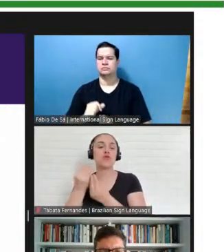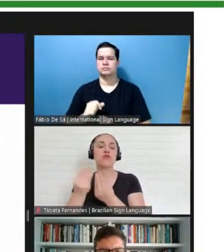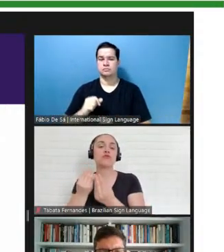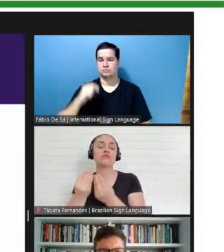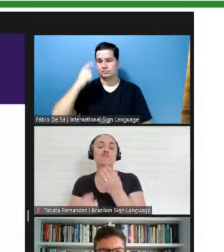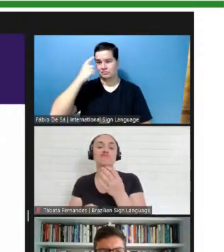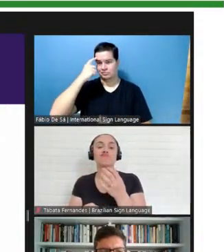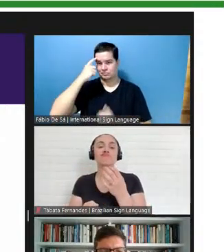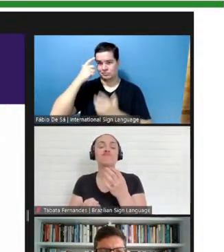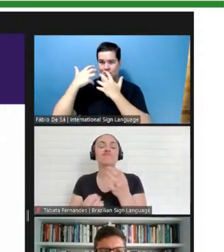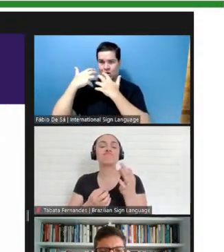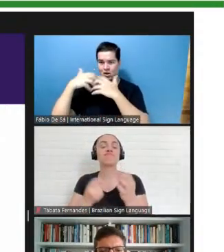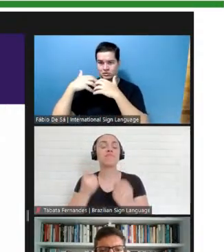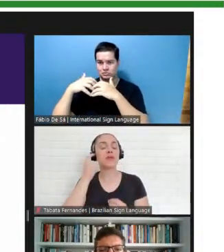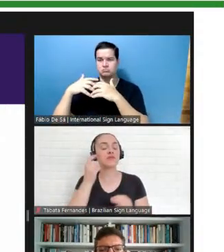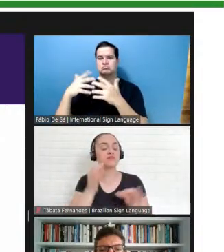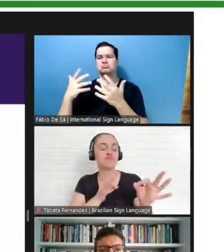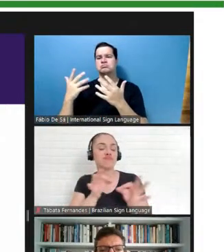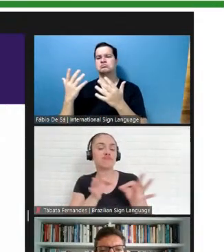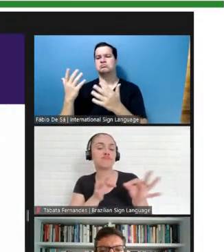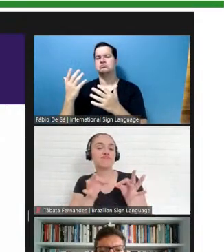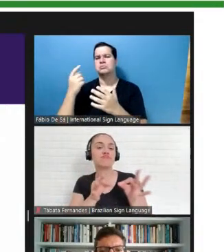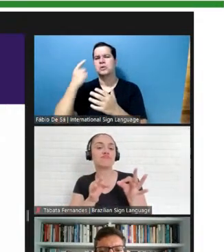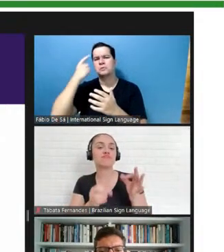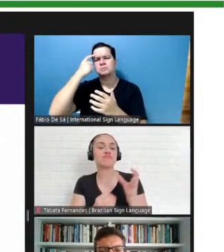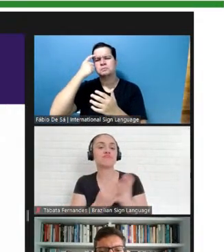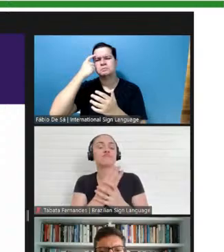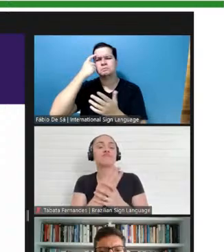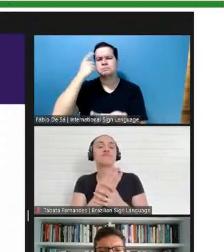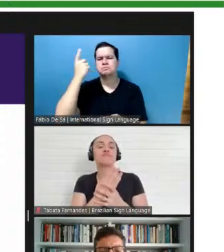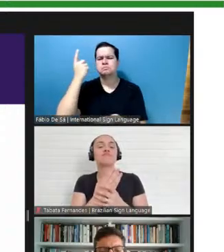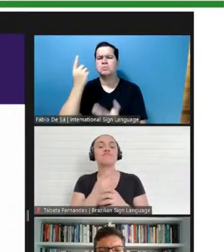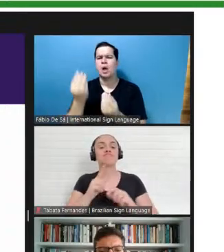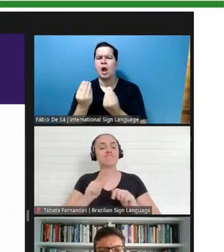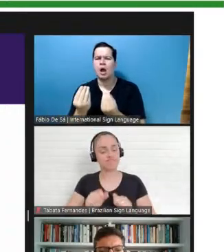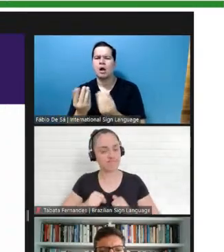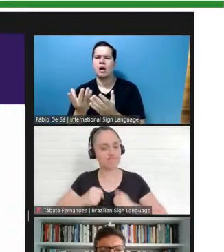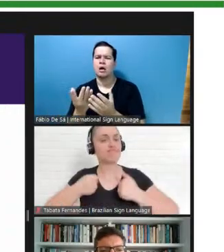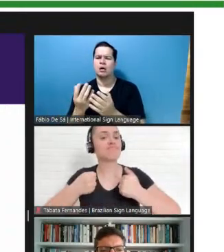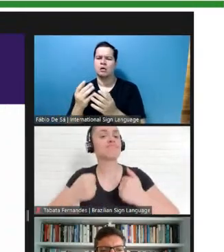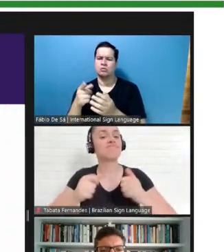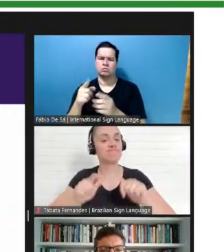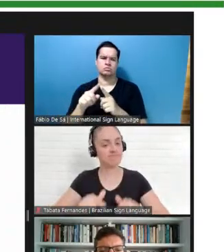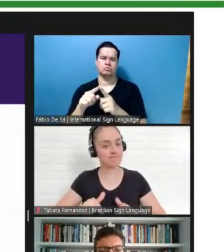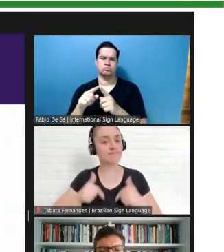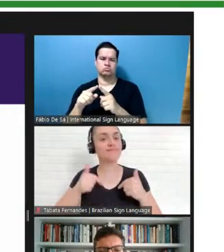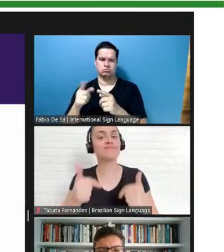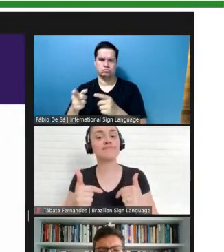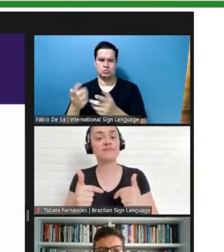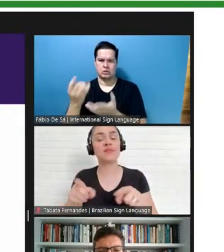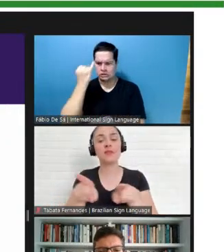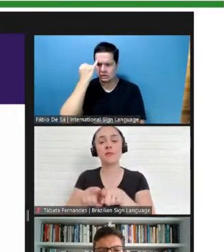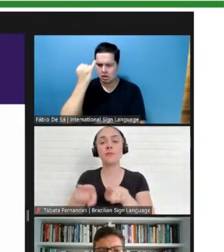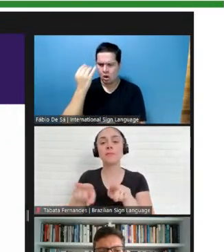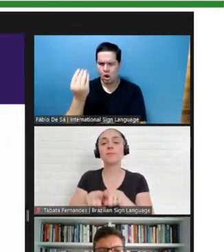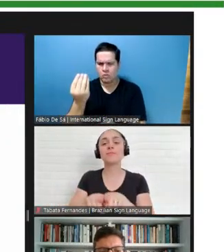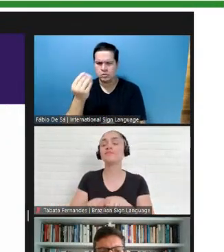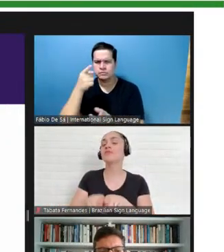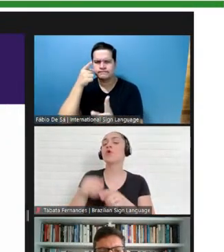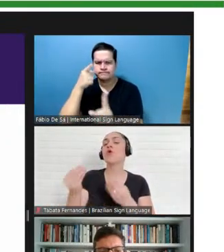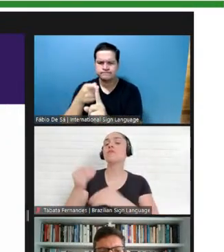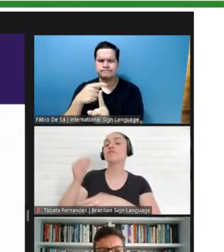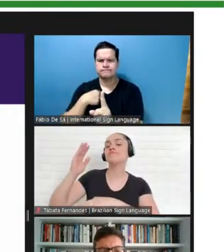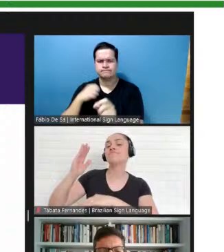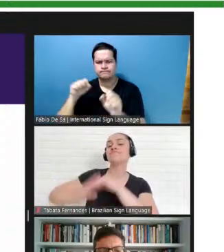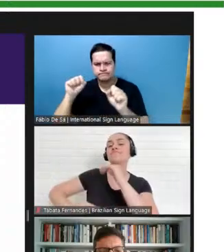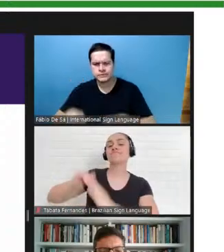future, and reflective practice, looking back on what's just happened in the lesson that we just taught, in the school